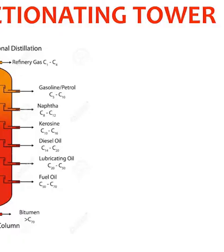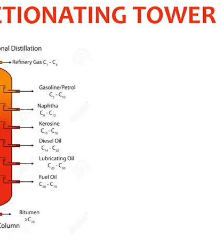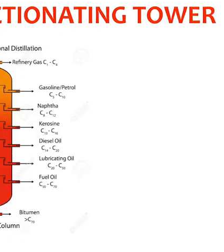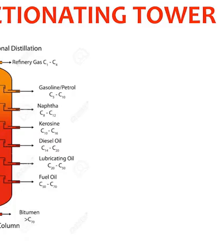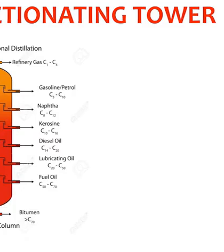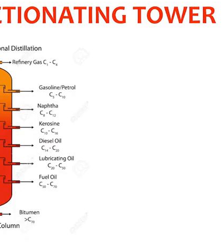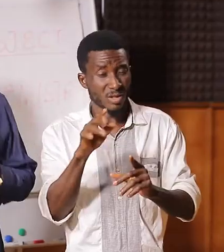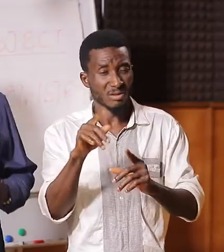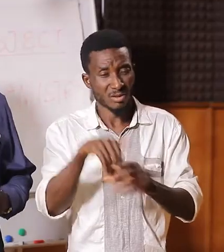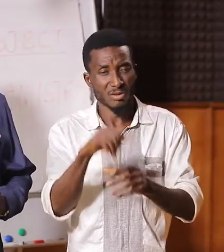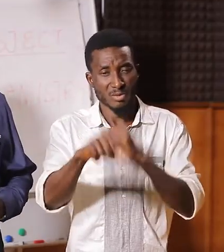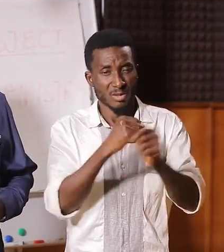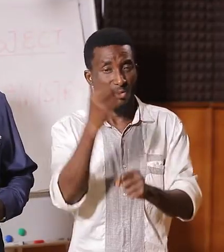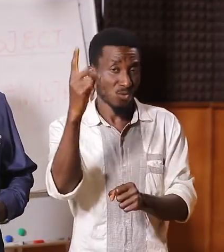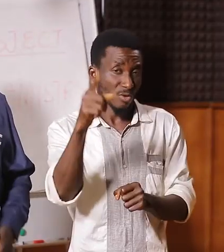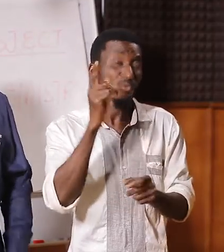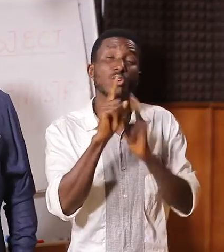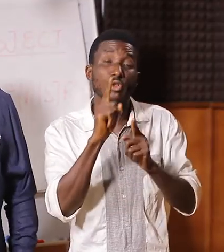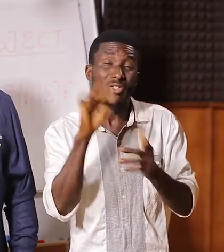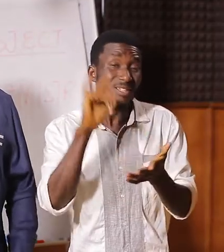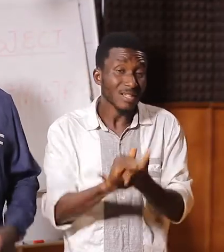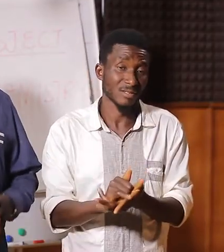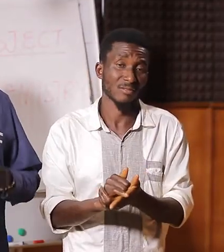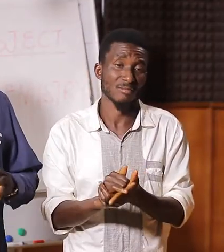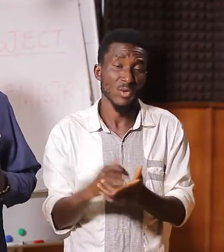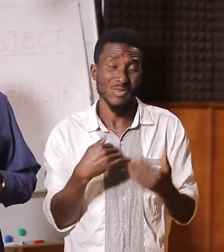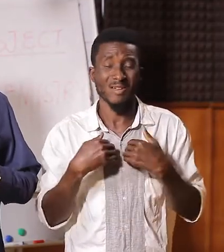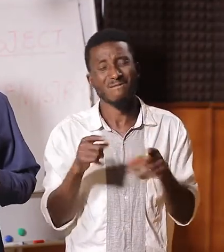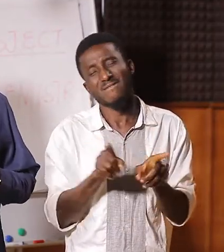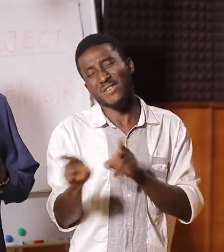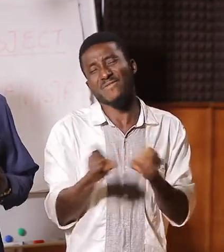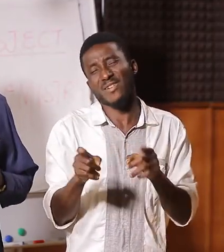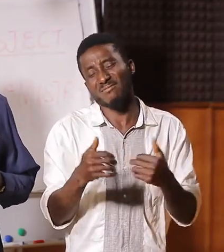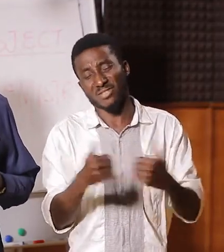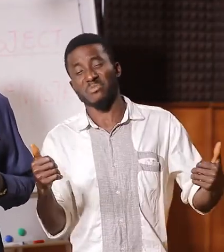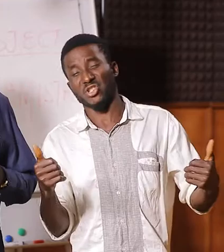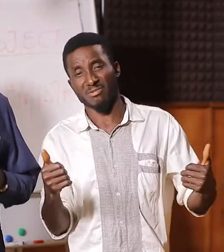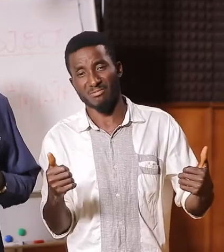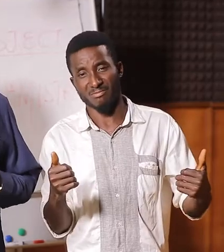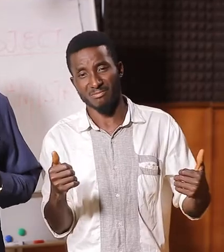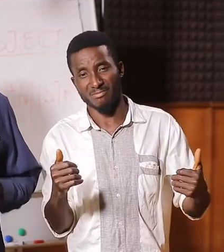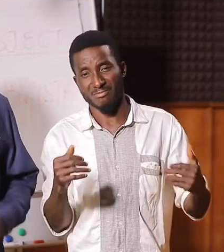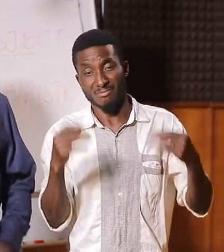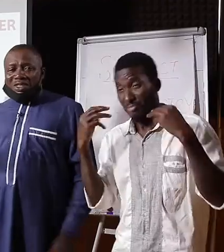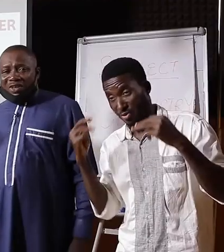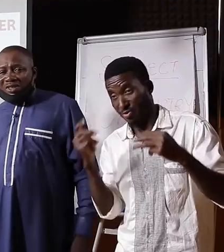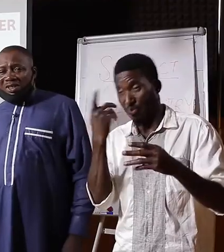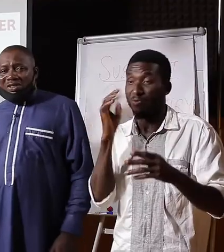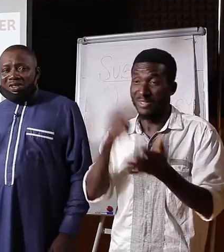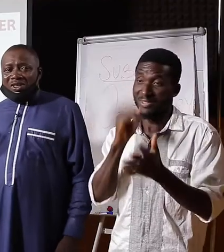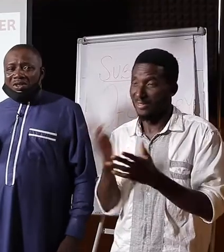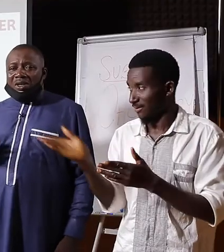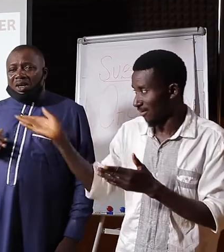are in your SS1, you were taught that we have various separation techniques. One of it is this